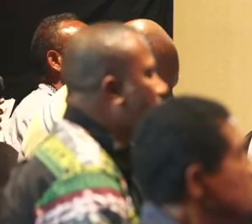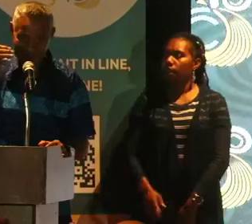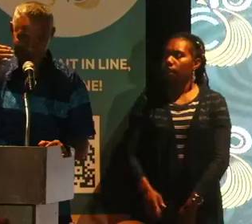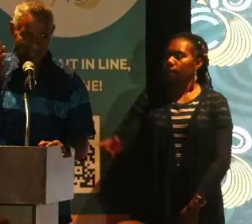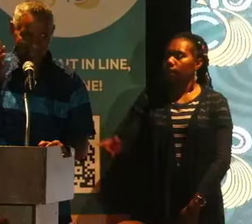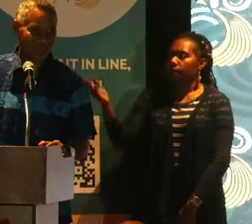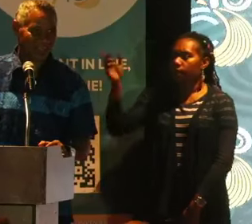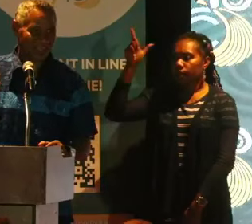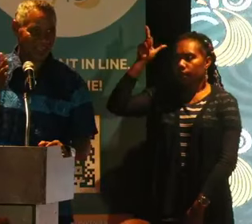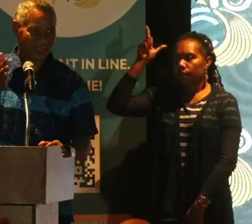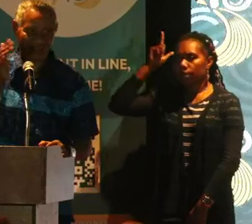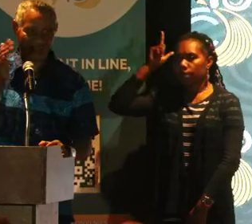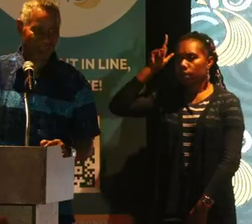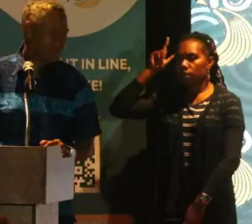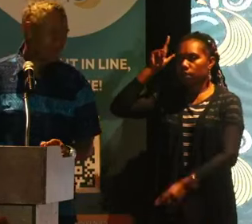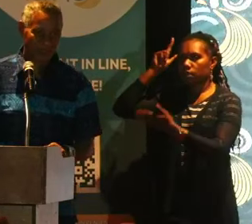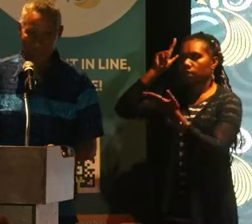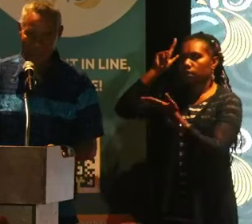Addressing this